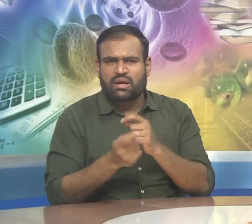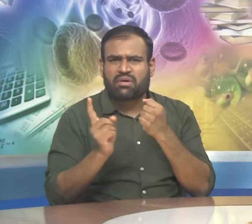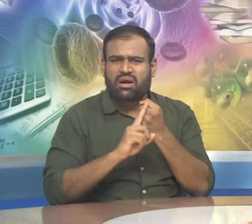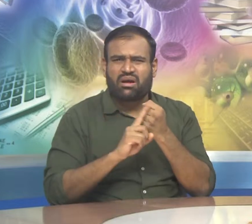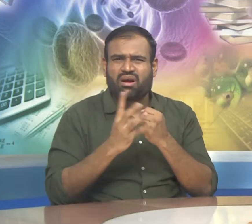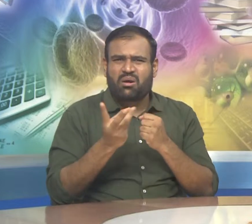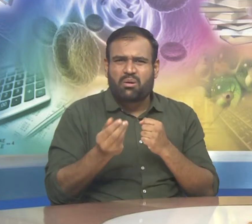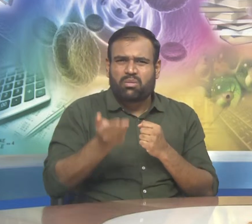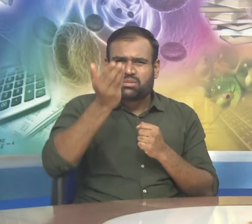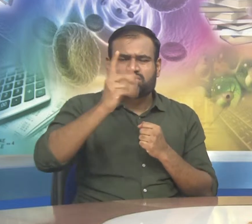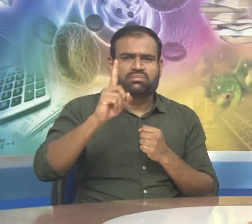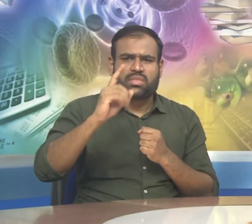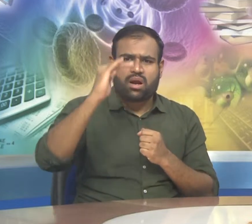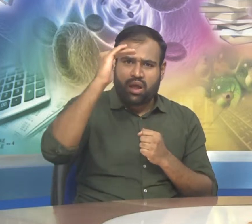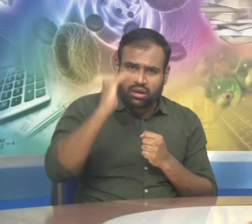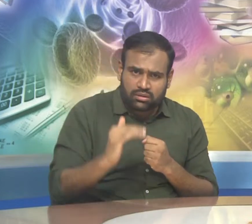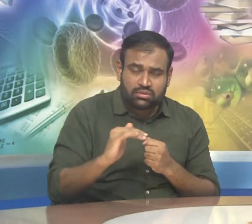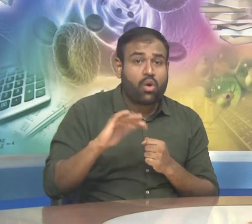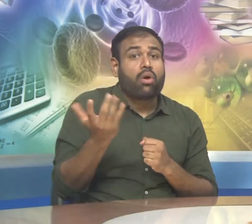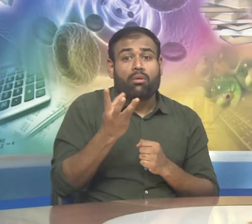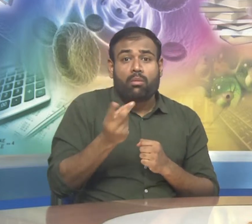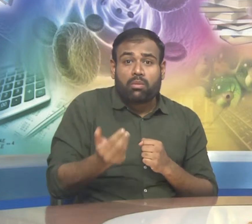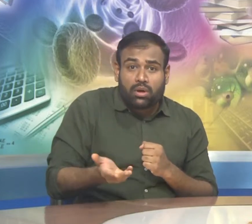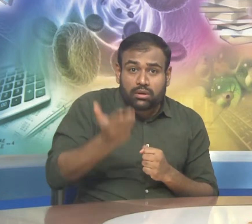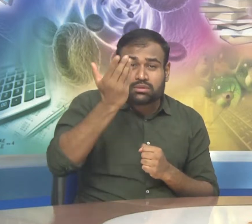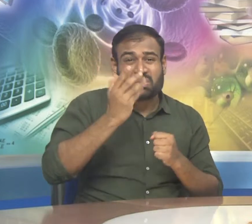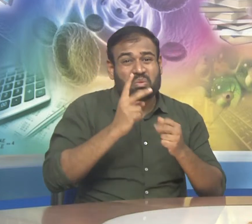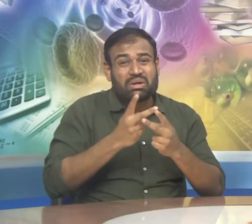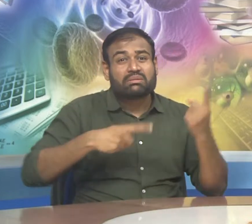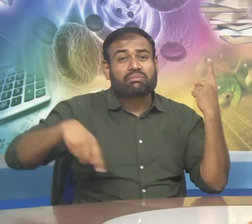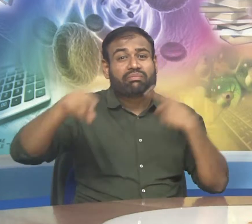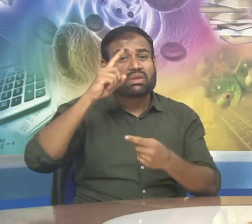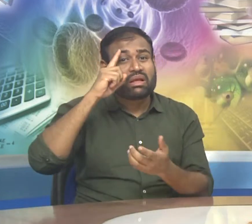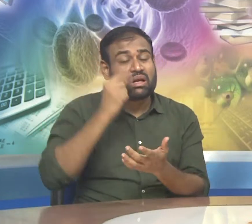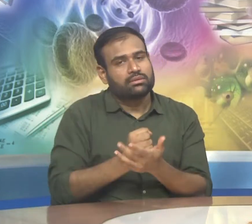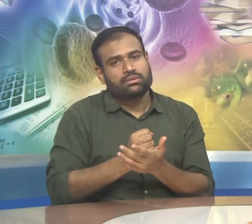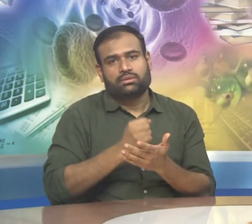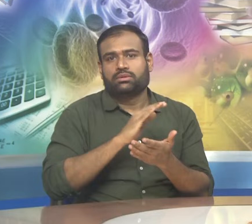or may acquit an accused.